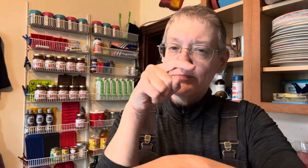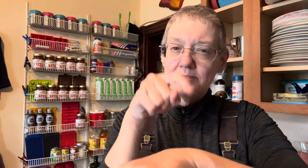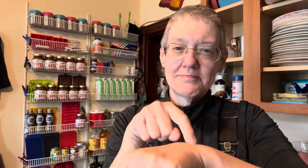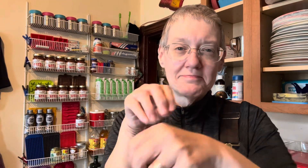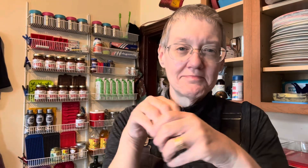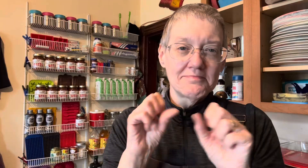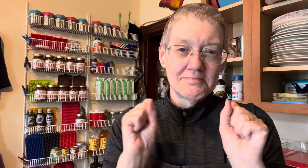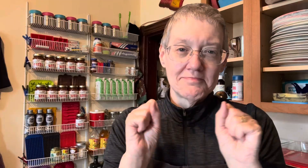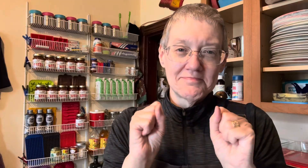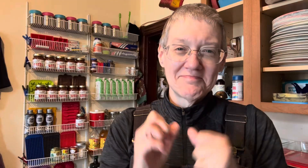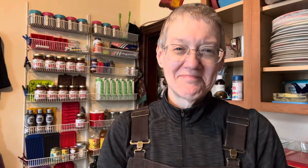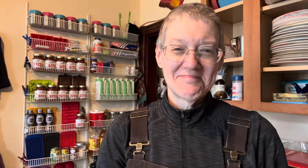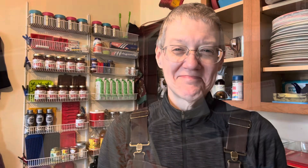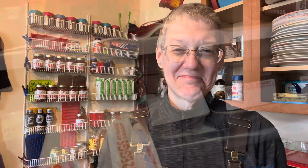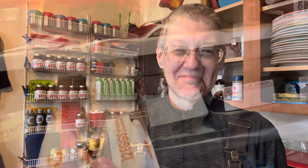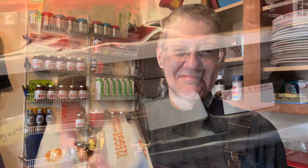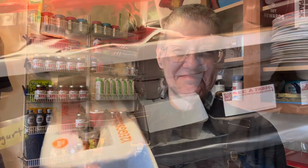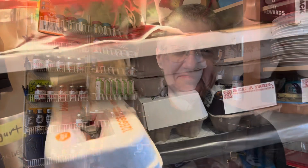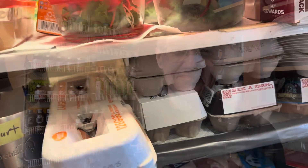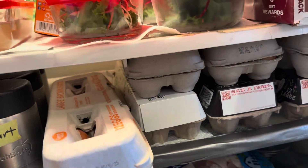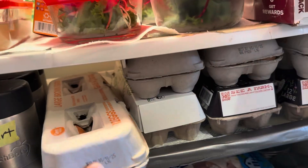Eggs last a long time in the fridge.